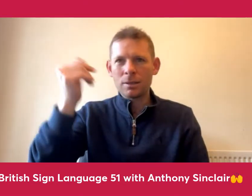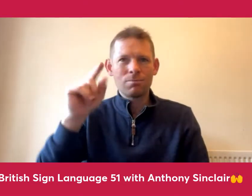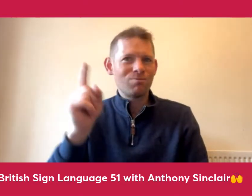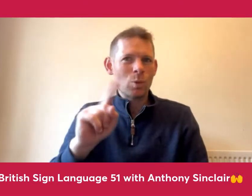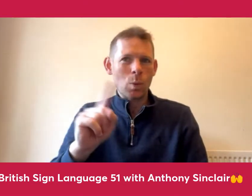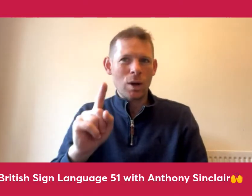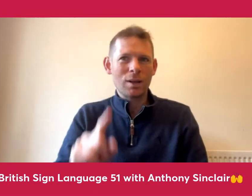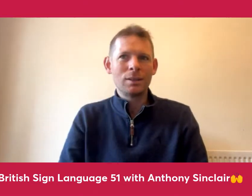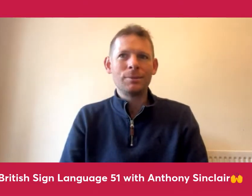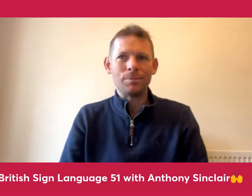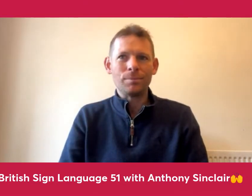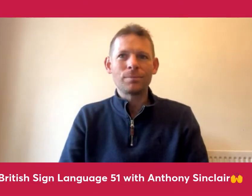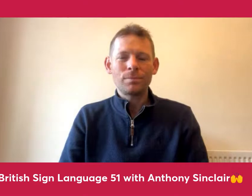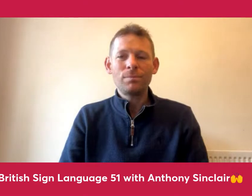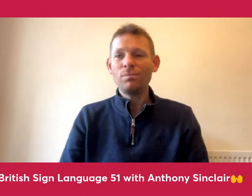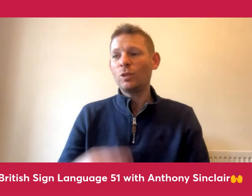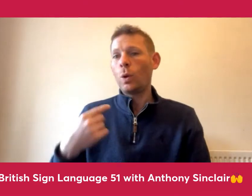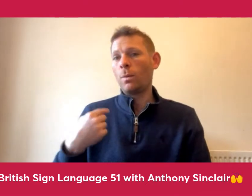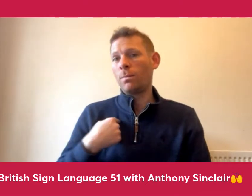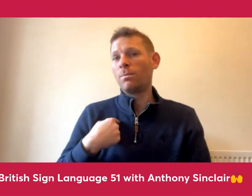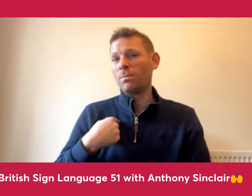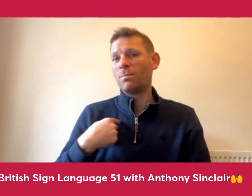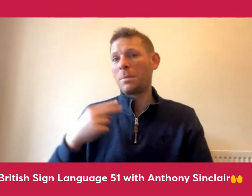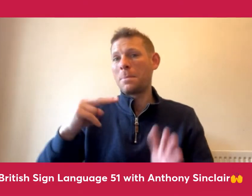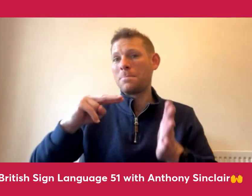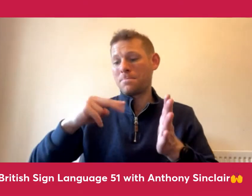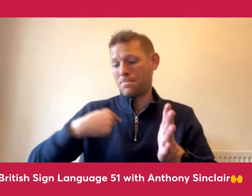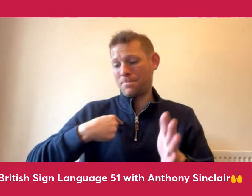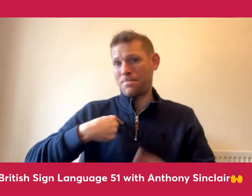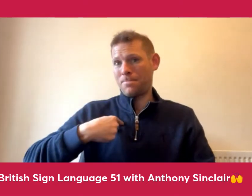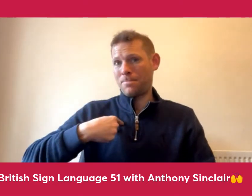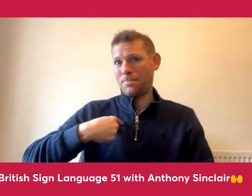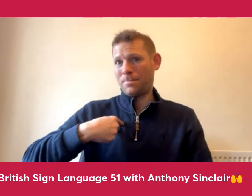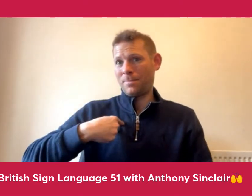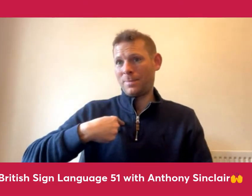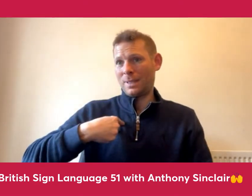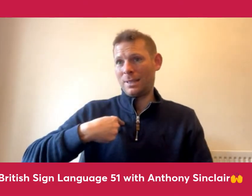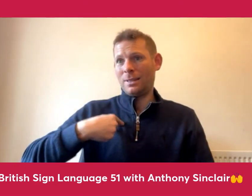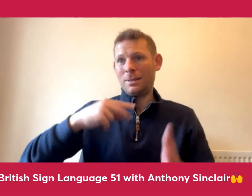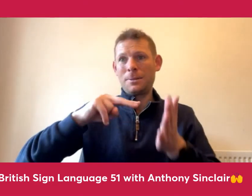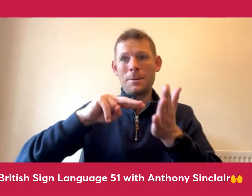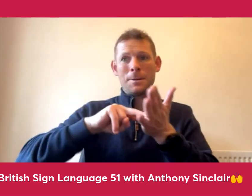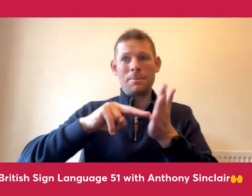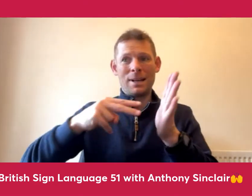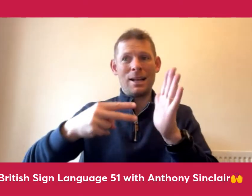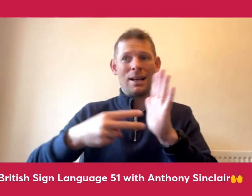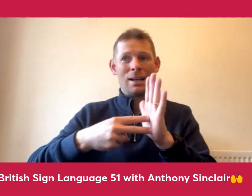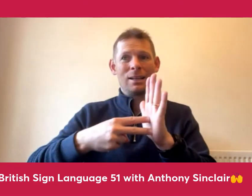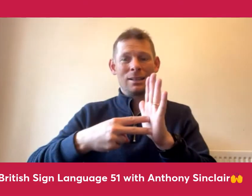summer what? So that's the structure of sign language. So my plan